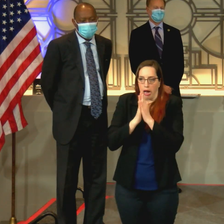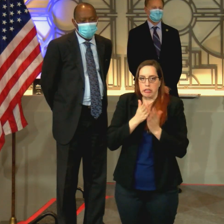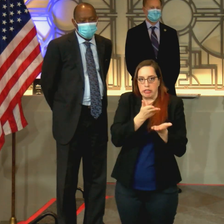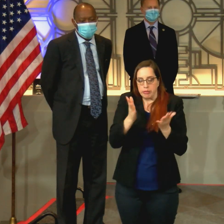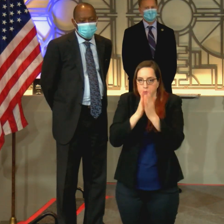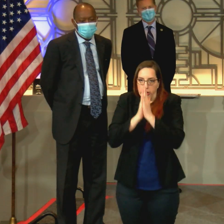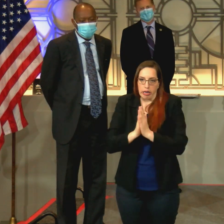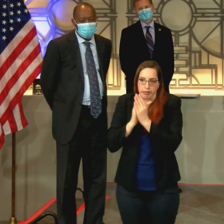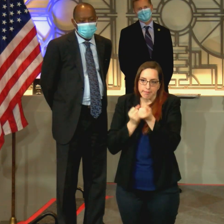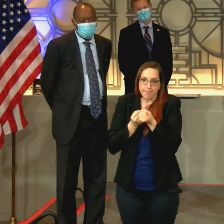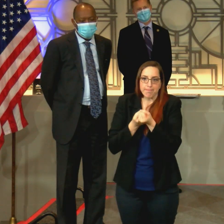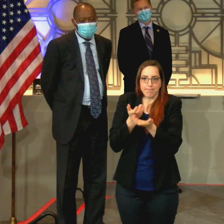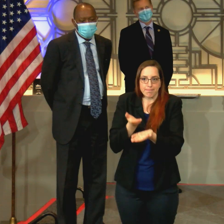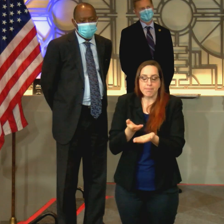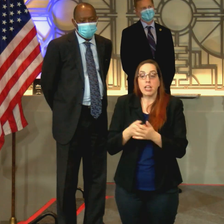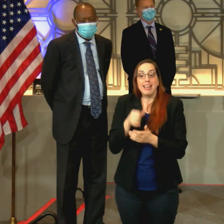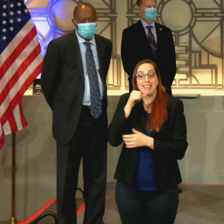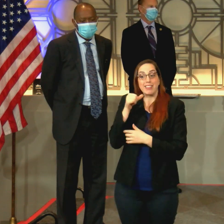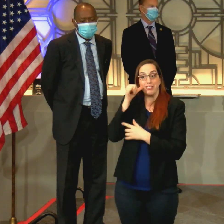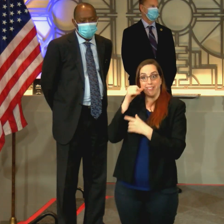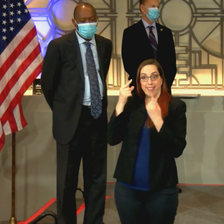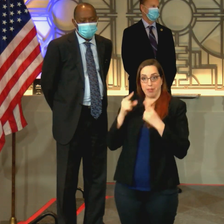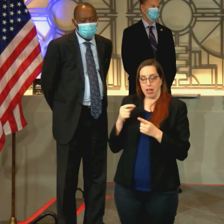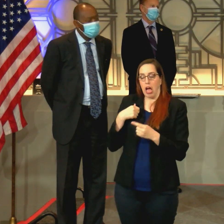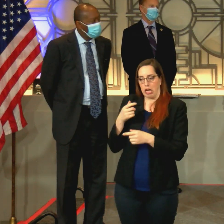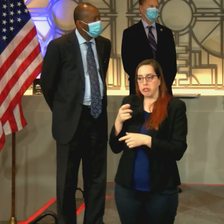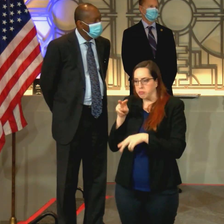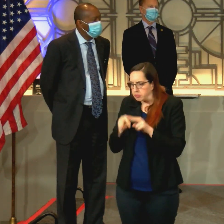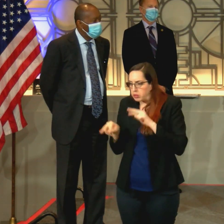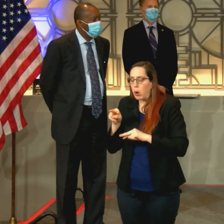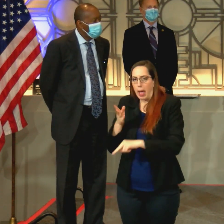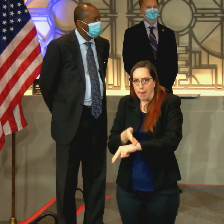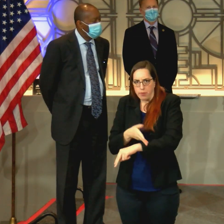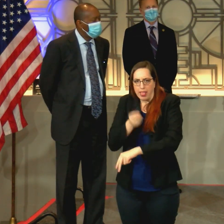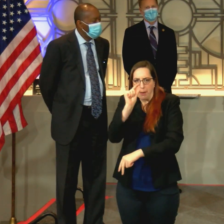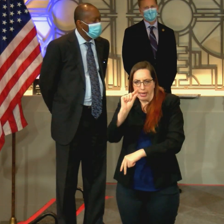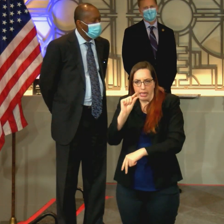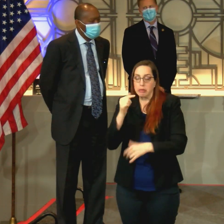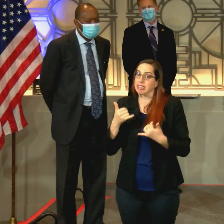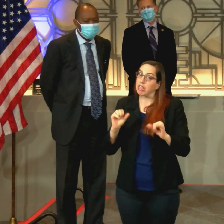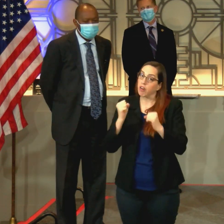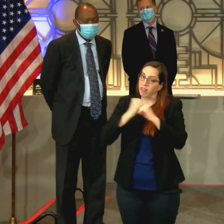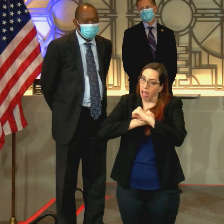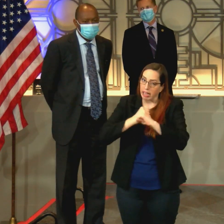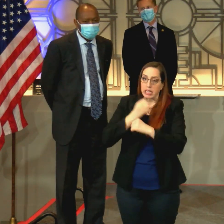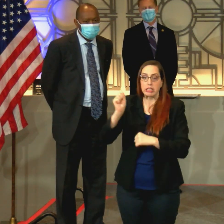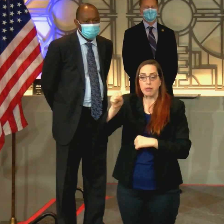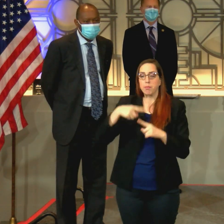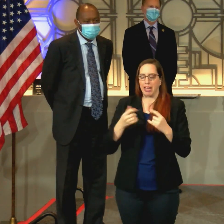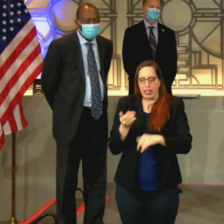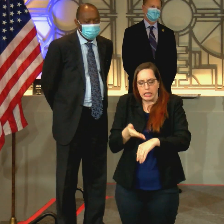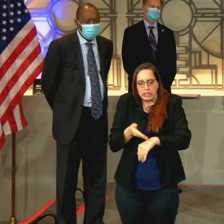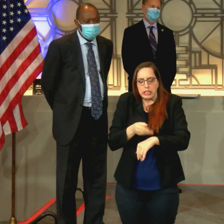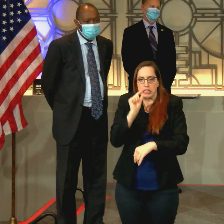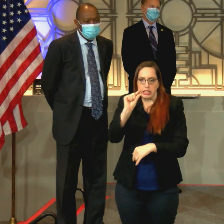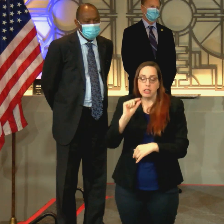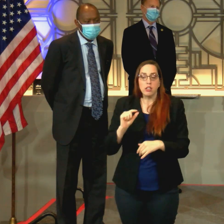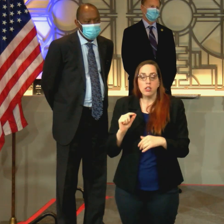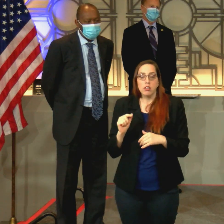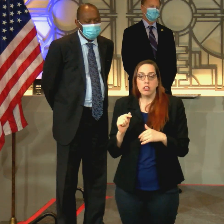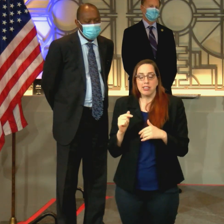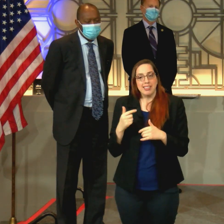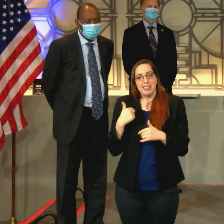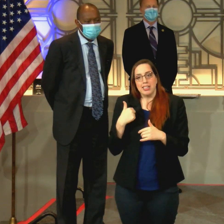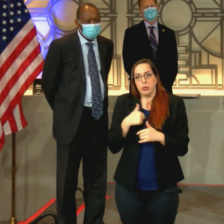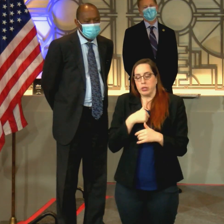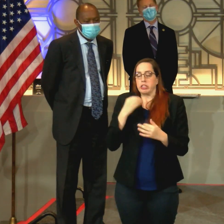yesterday, I was able to report that he's improved, but he's still in a fight, and we just, again, whether you